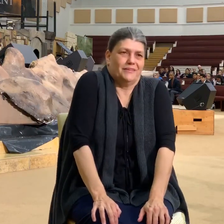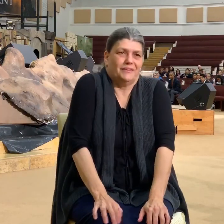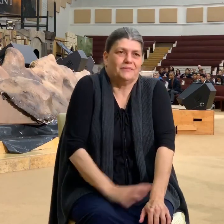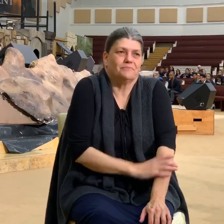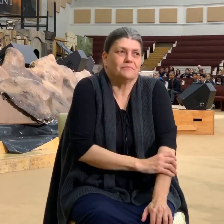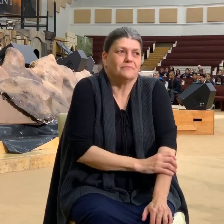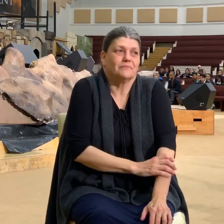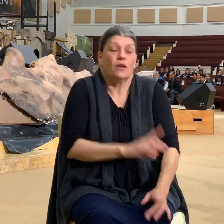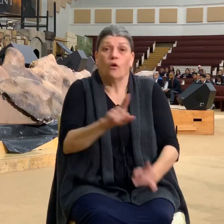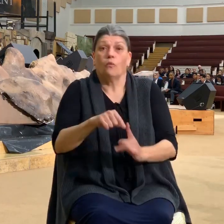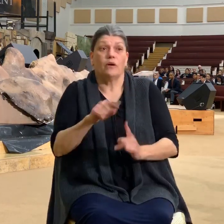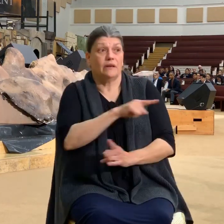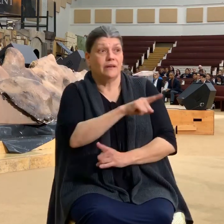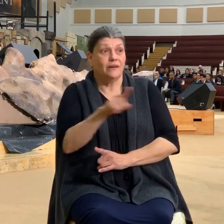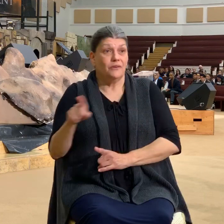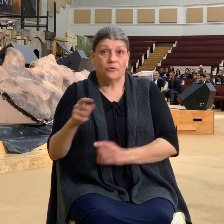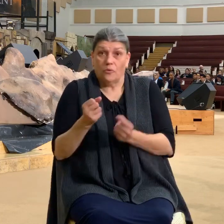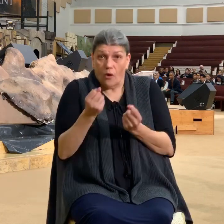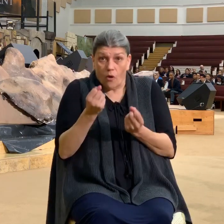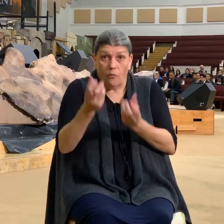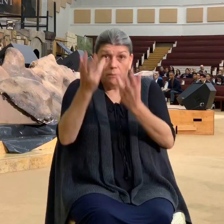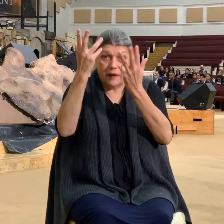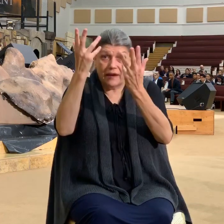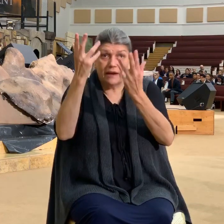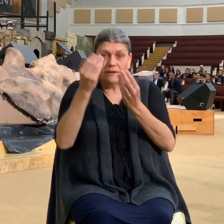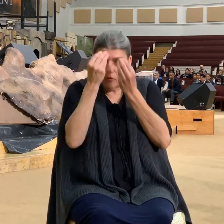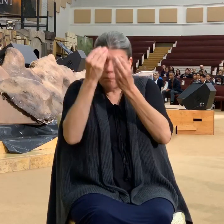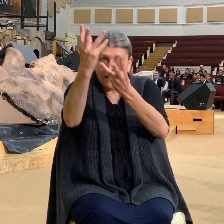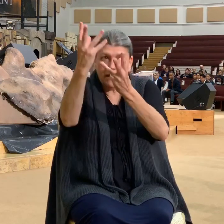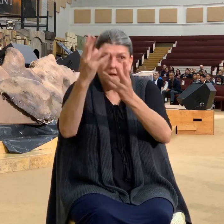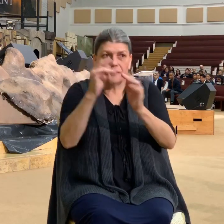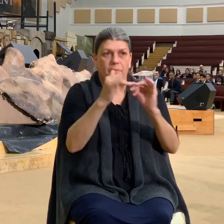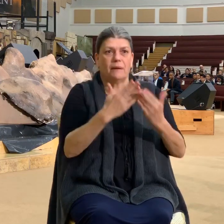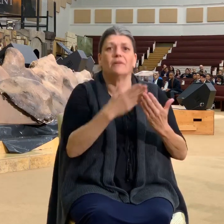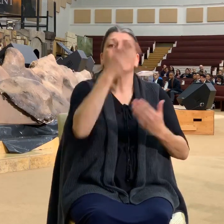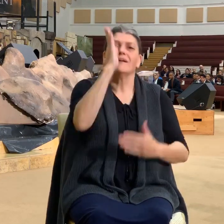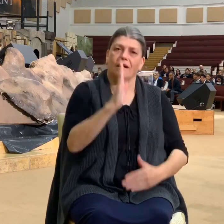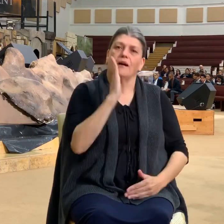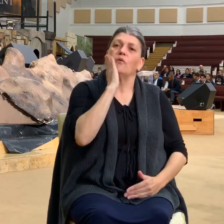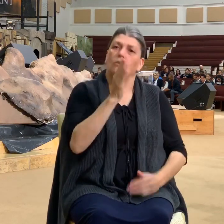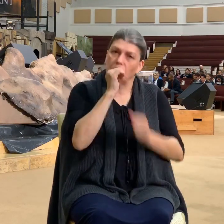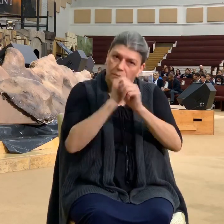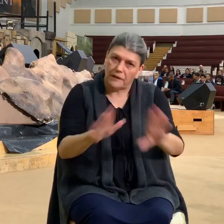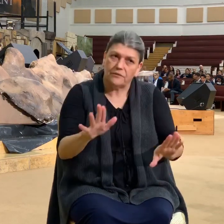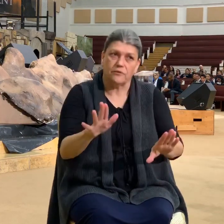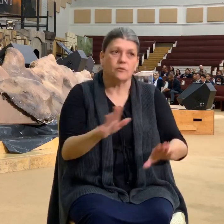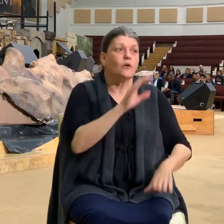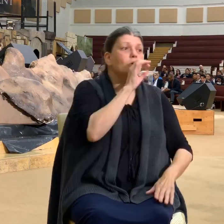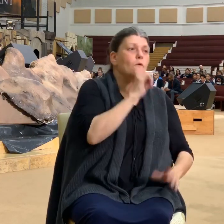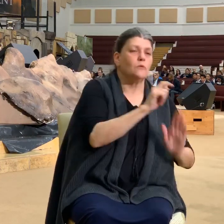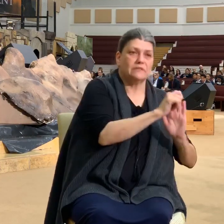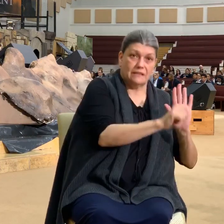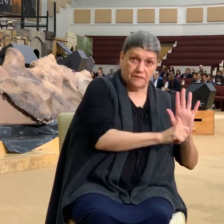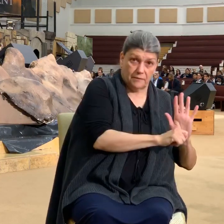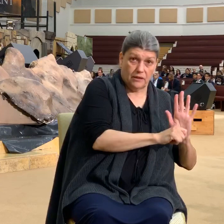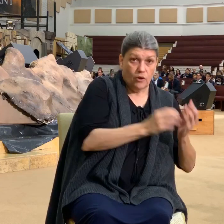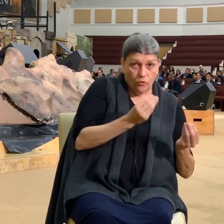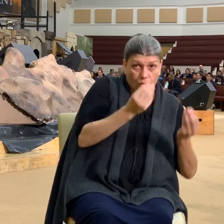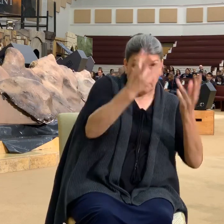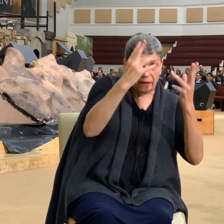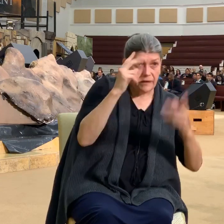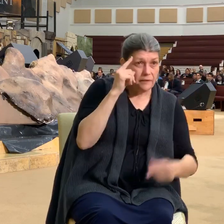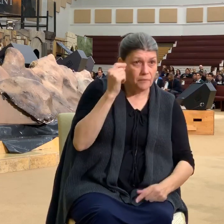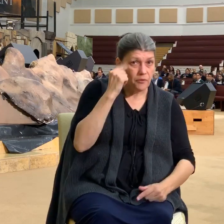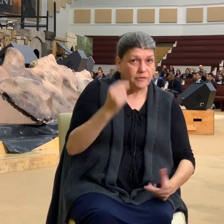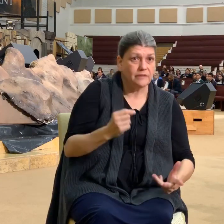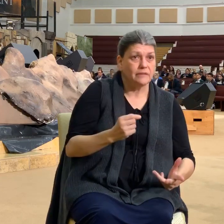see, when you obey the Bible, God just blesses you. In the Old Testament, real quickly, Moses was asked